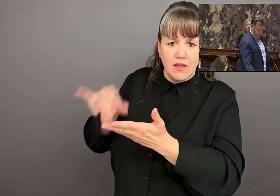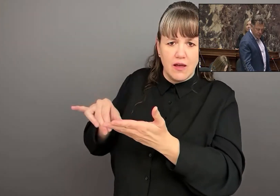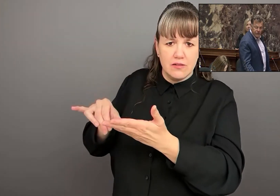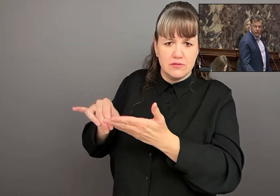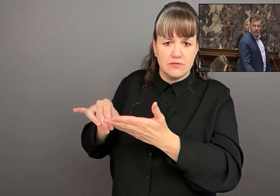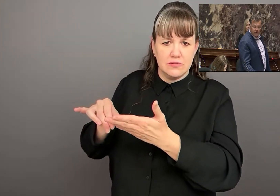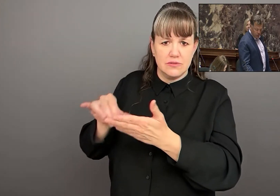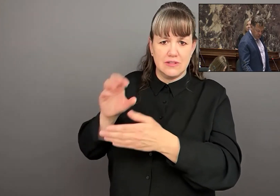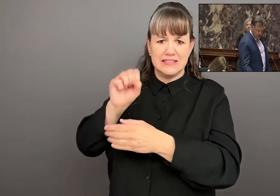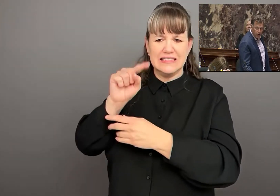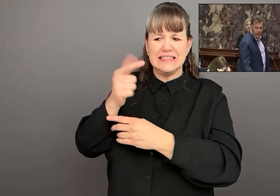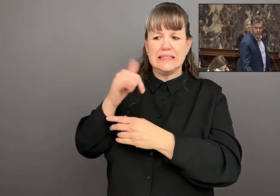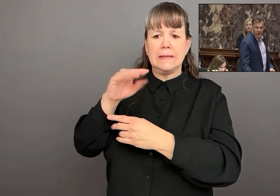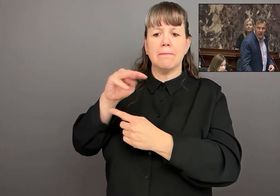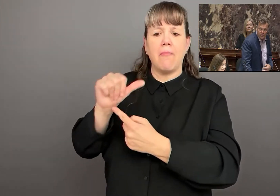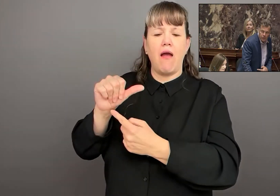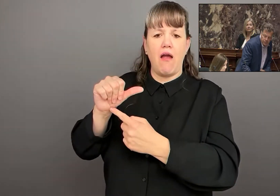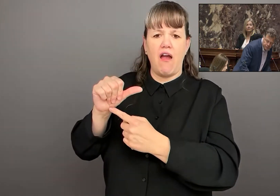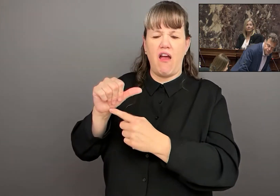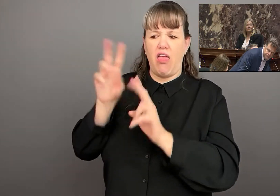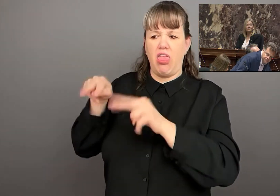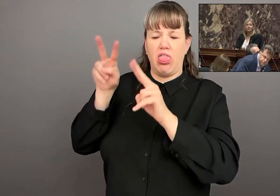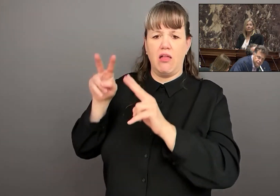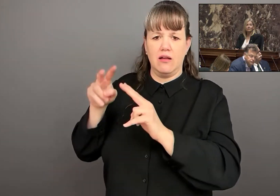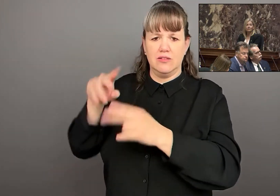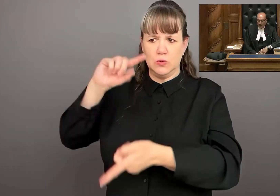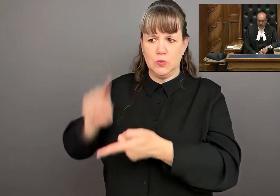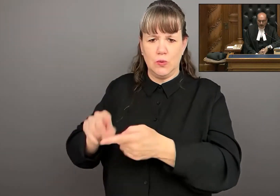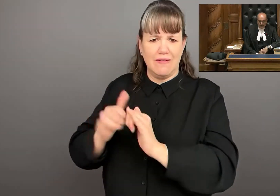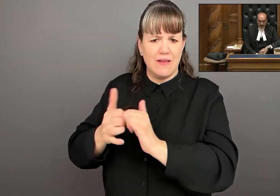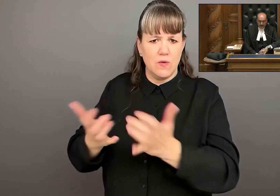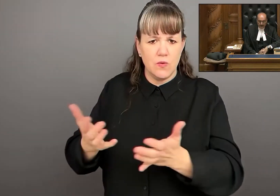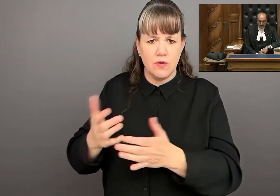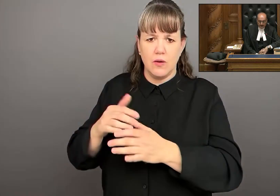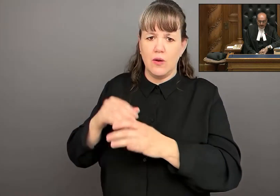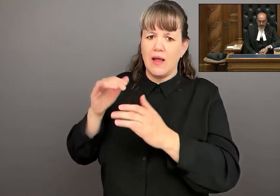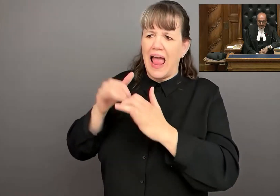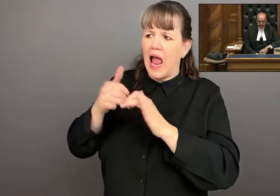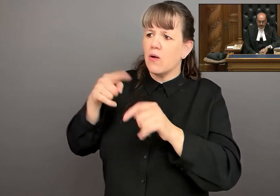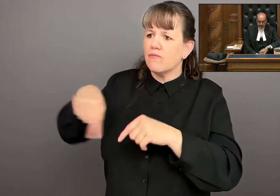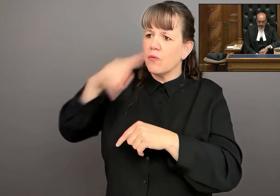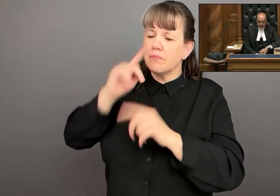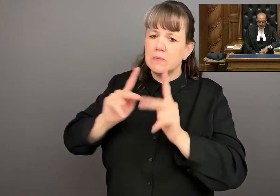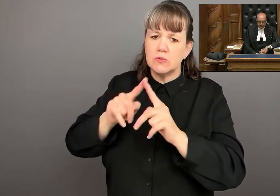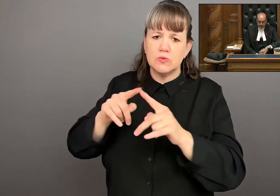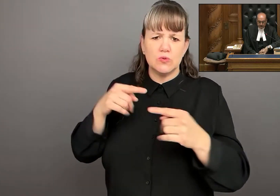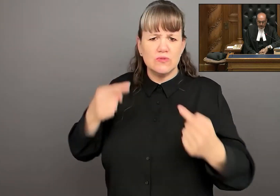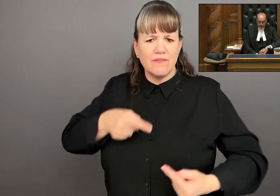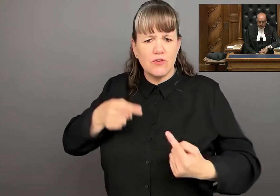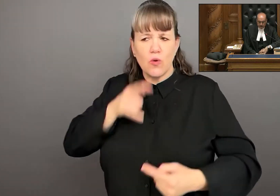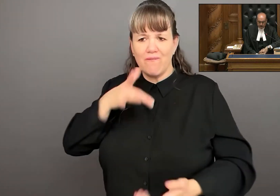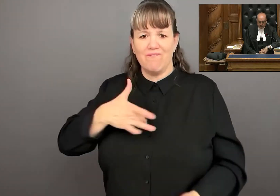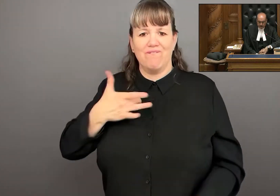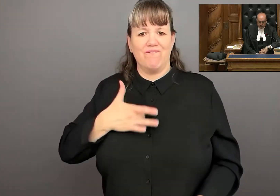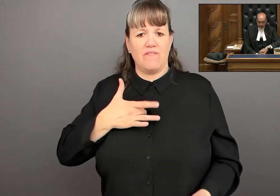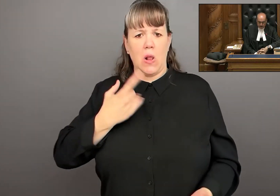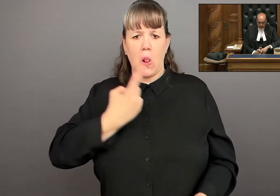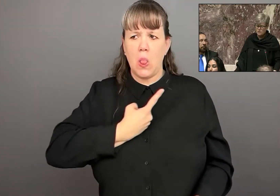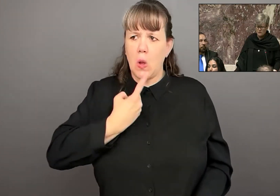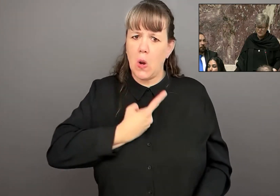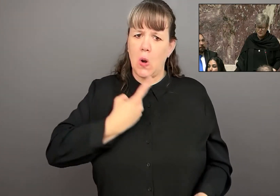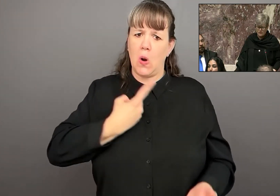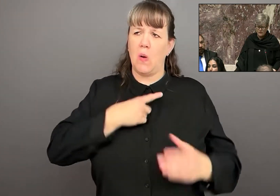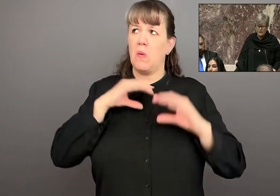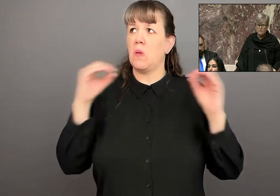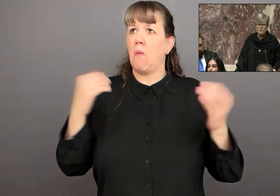so that those suffering don't feel helpless and alone? Minister of Health. Thank you so much, Honourable Speaker, and thank you to the member for the